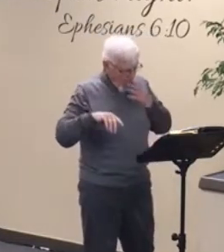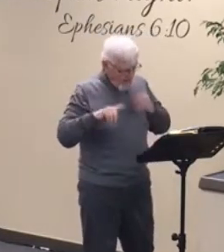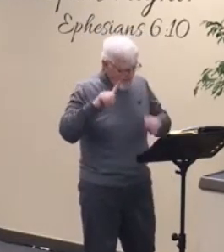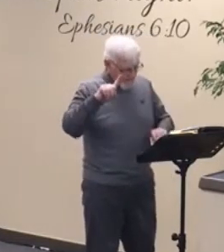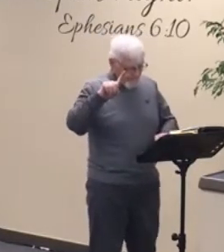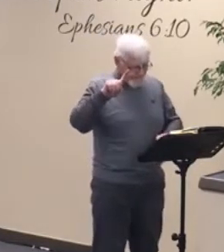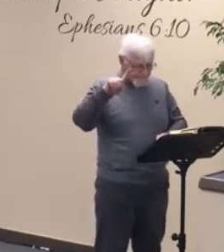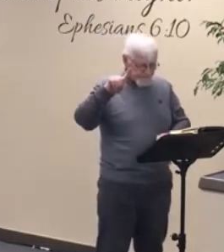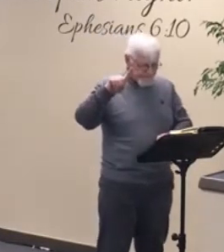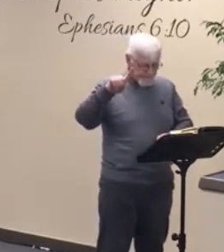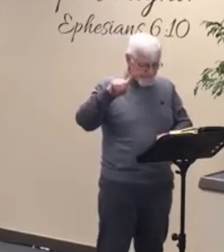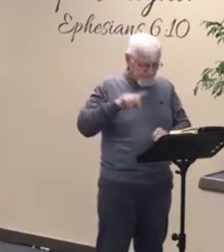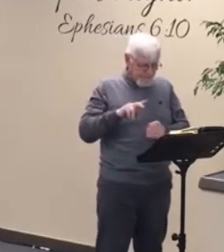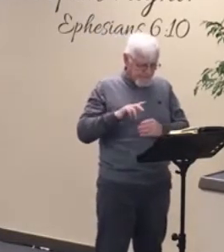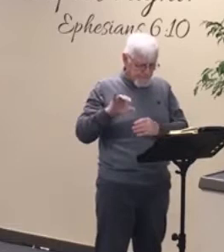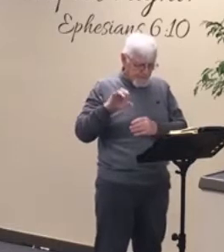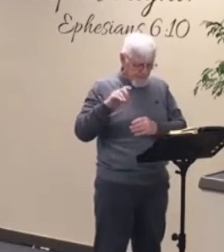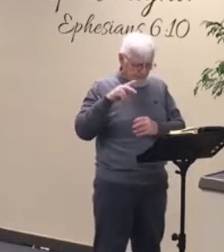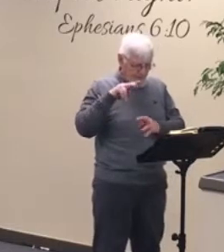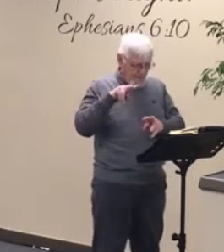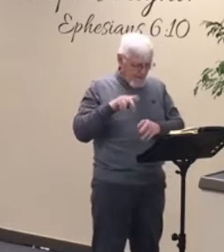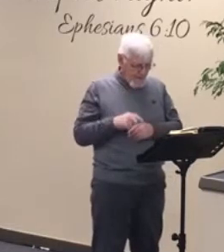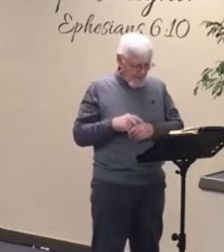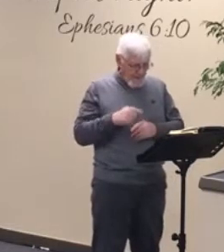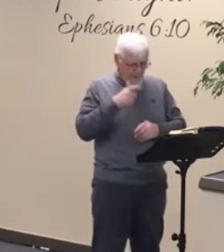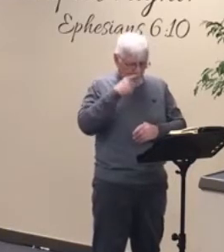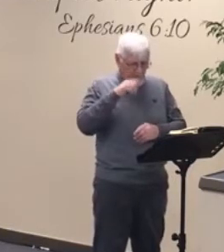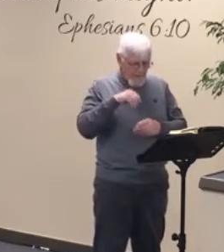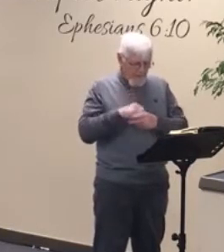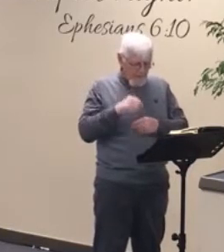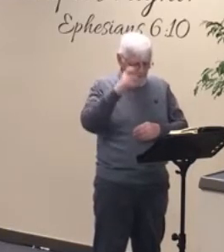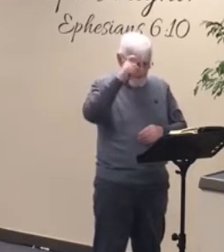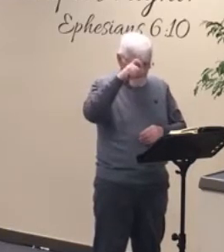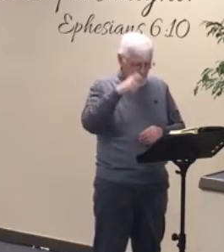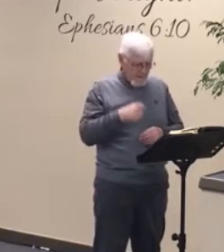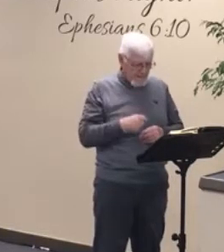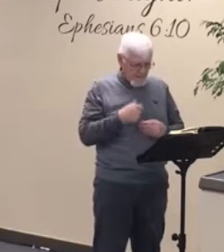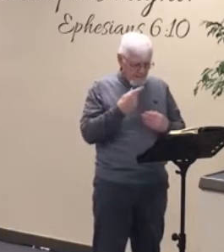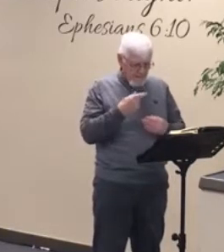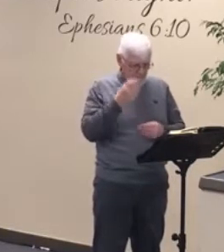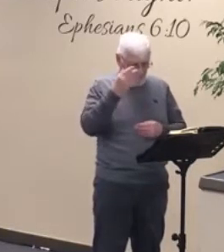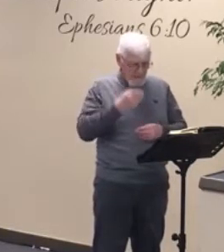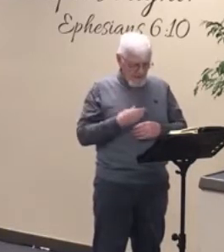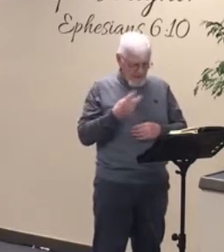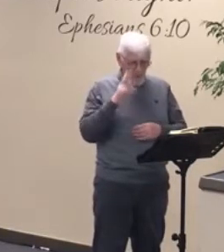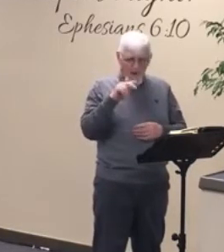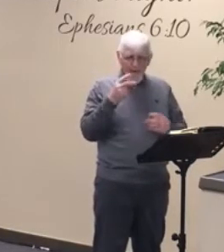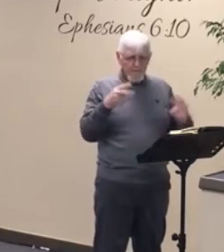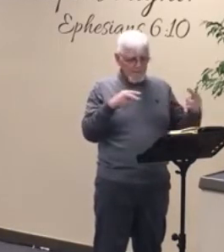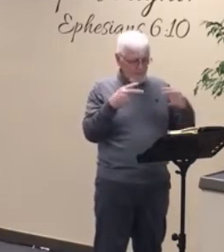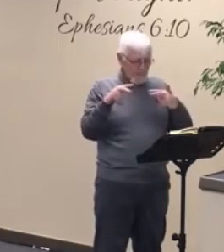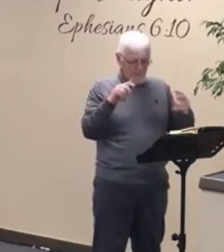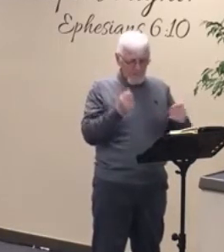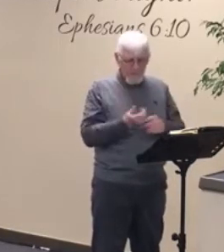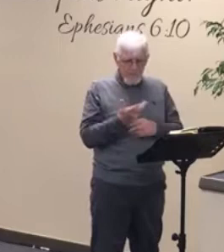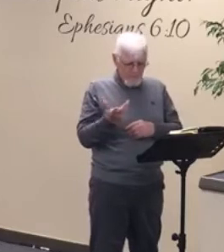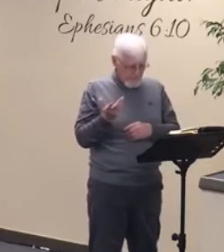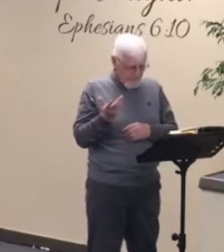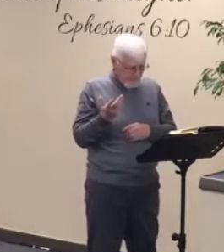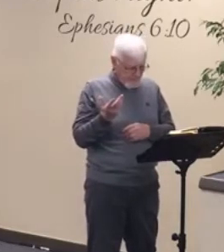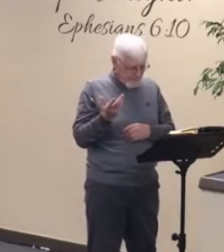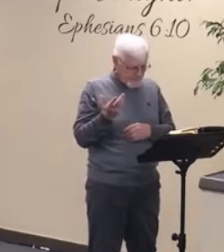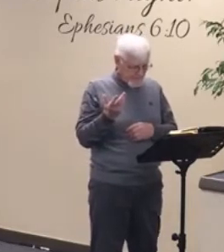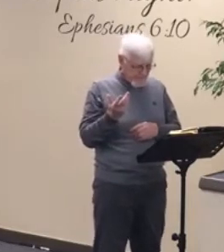1. It says, now when Jacob saw that there was corn in Egypt, Jacob said unto his sons, why do you look one upon another? You can